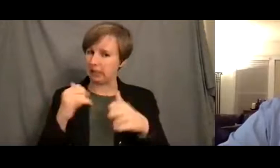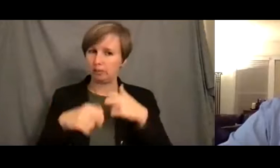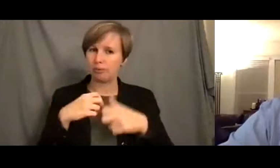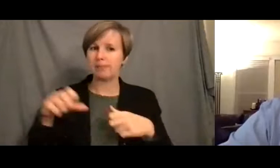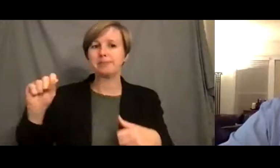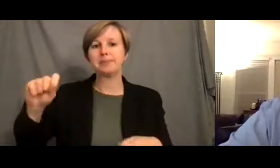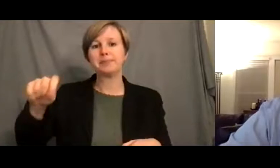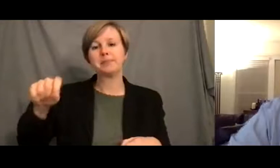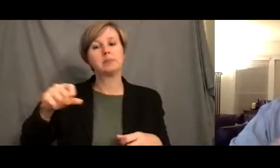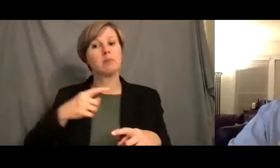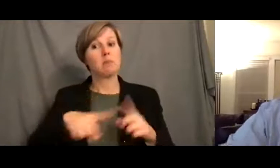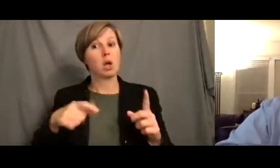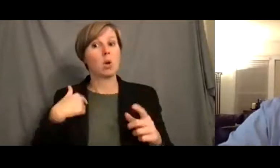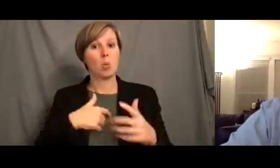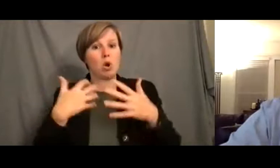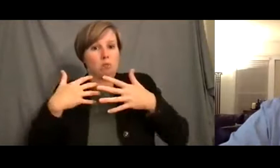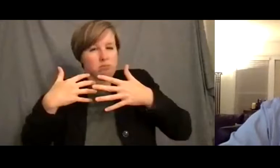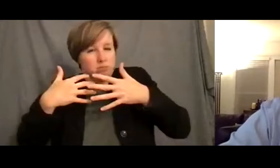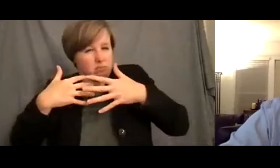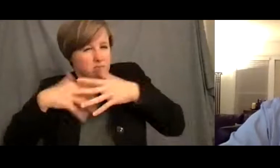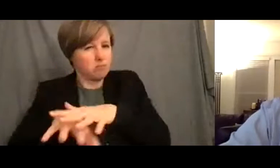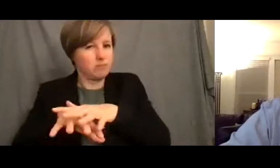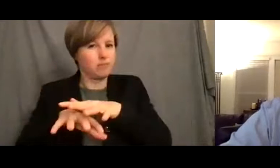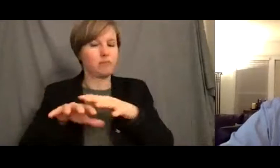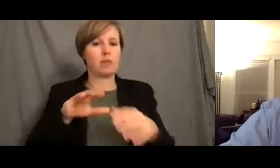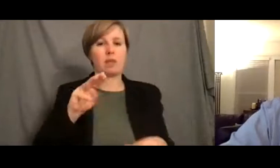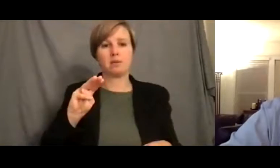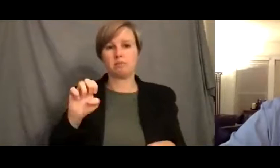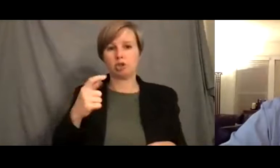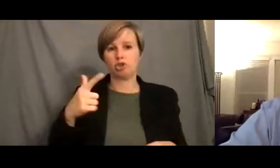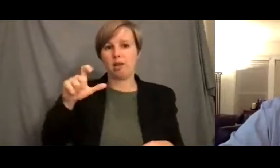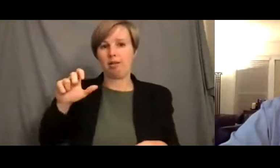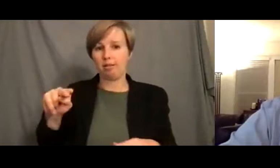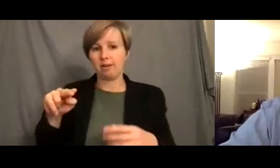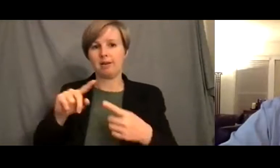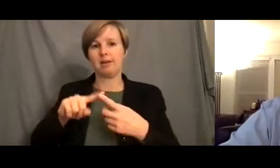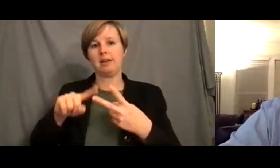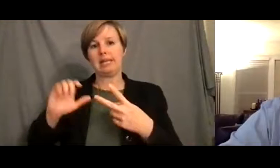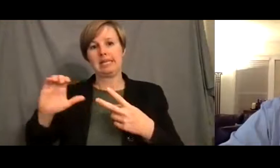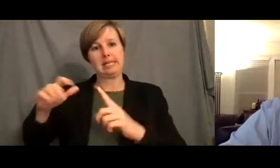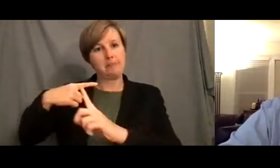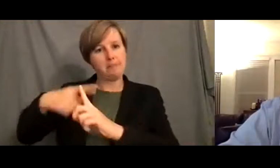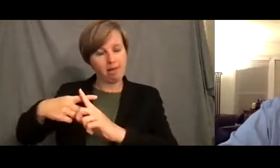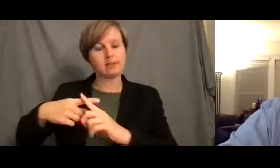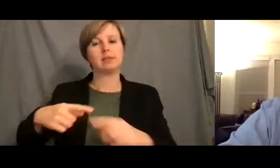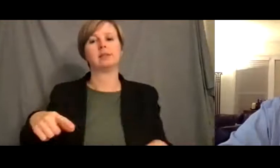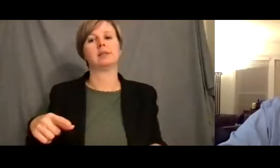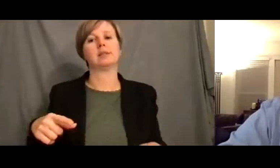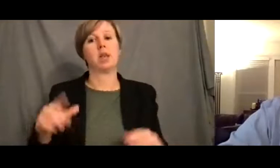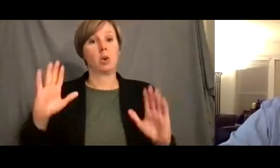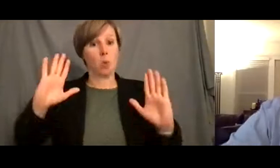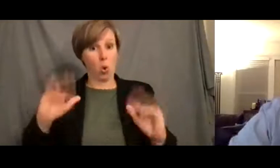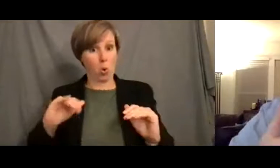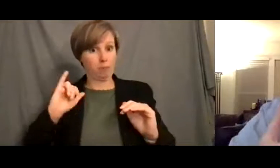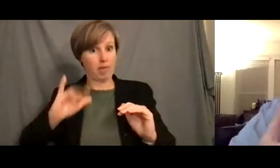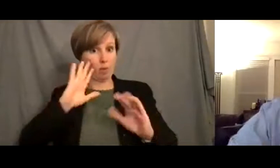it is, we're merging those two programs with Magellan and CCC Plus together. We hope that will help bring the services